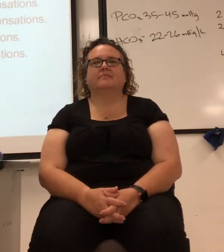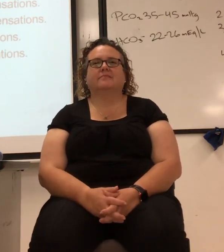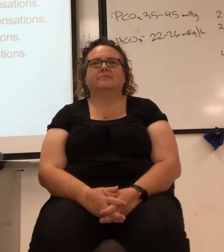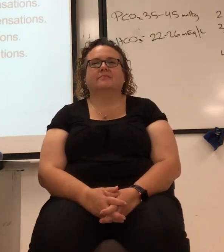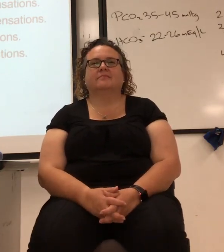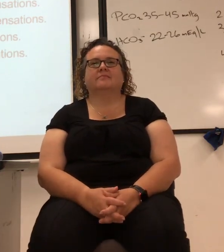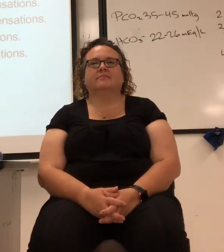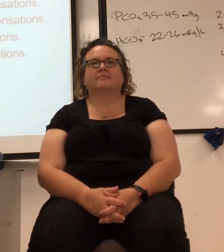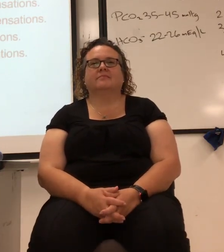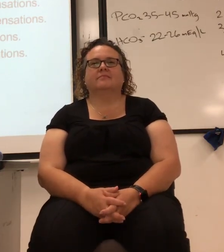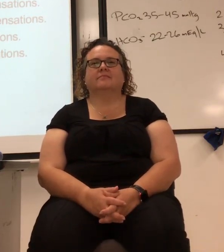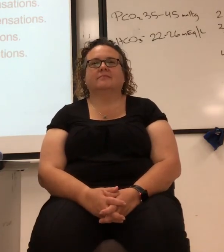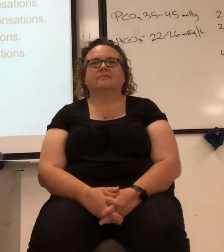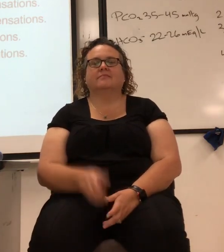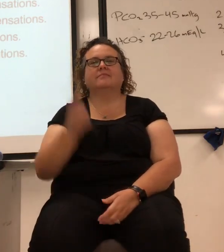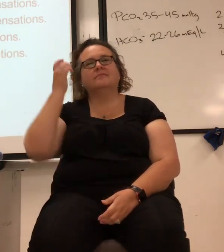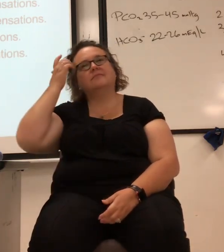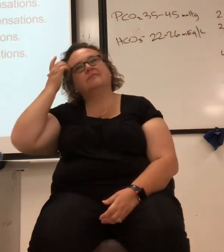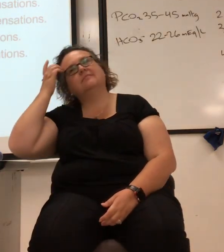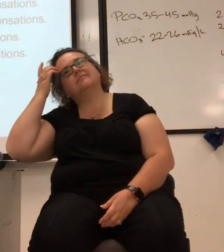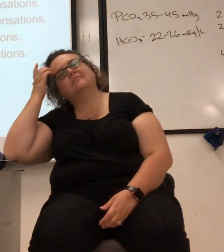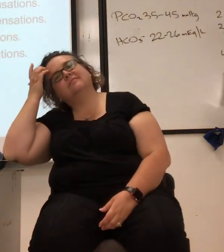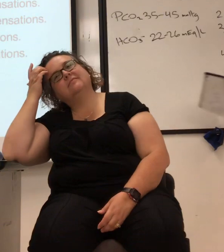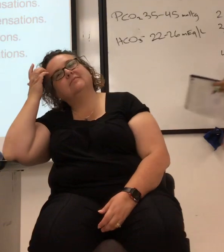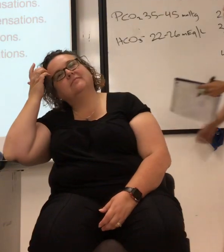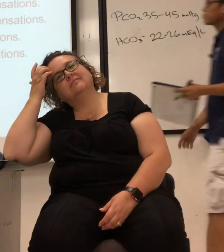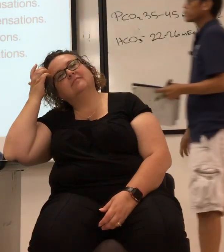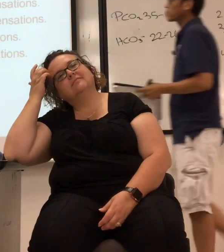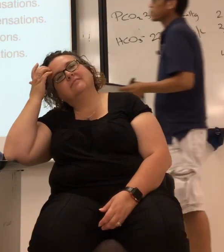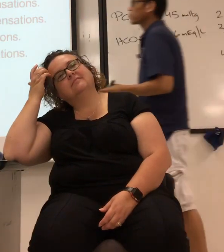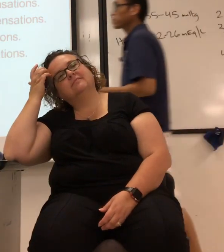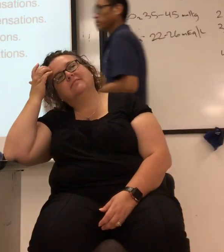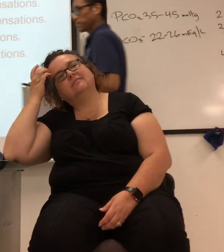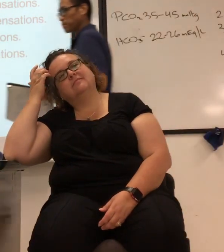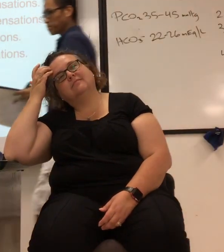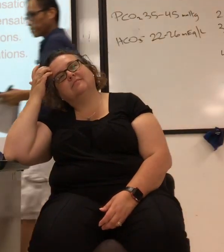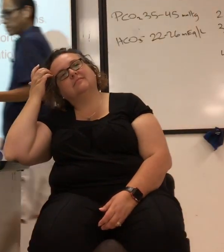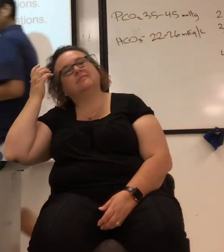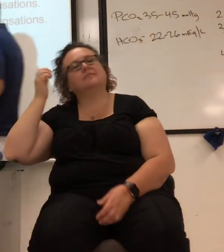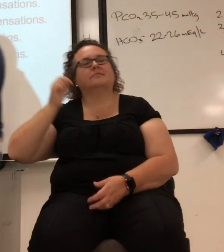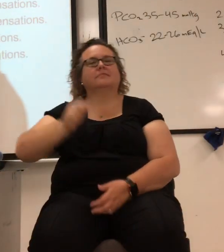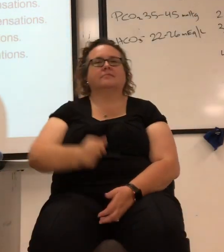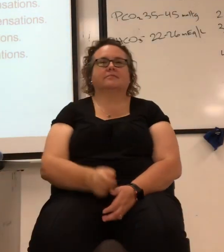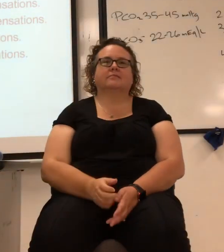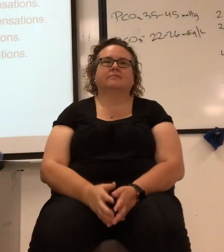If they're not opposite, like they're both low, then it's metabolic gas.